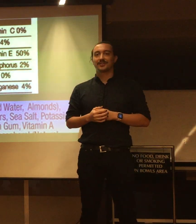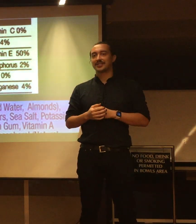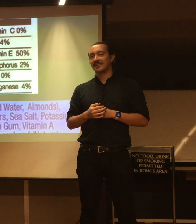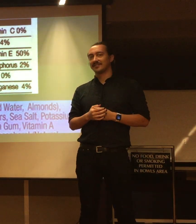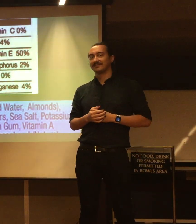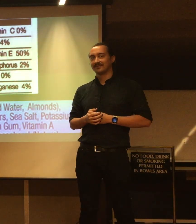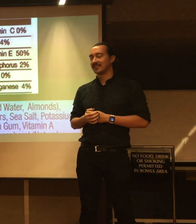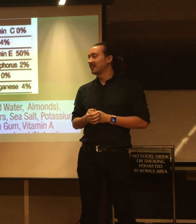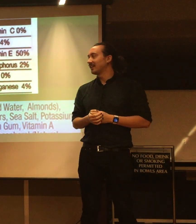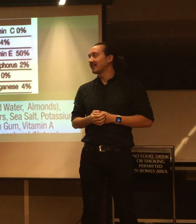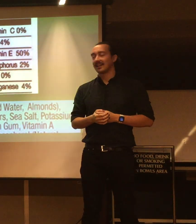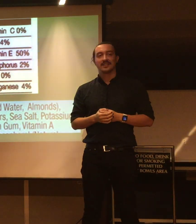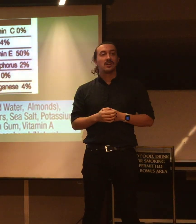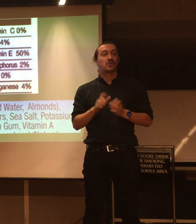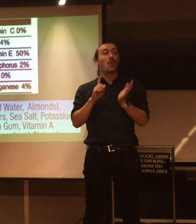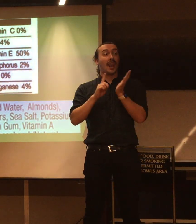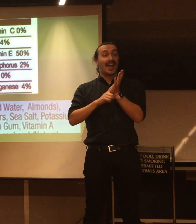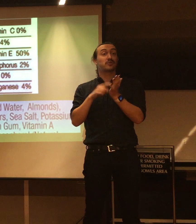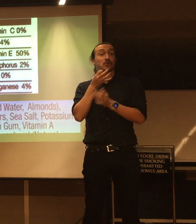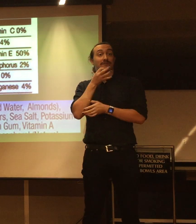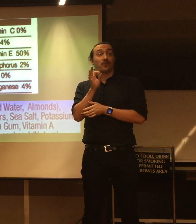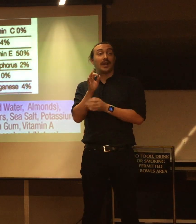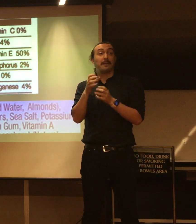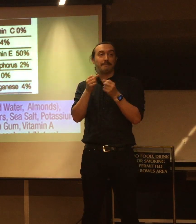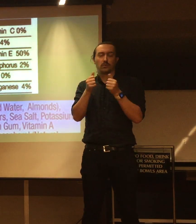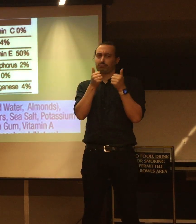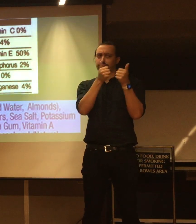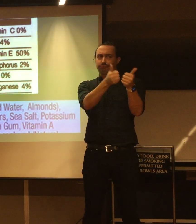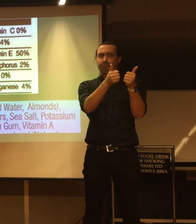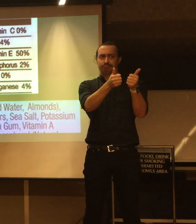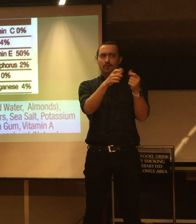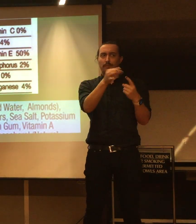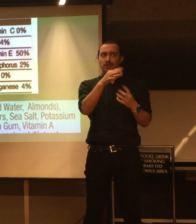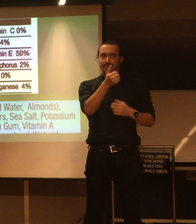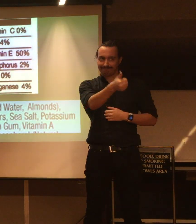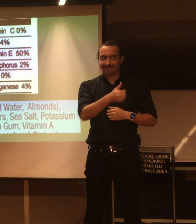Oh, good. So lactose-free milk is a great option.